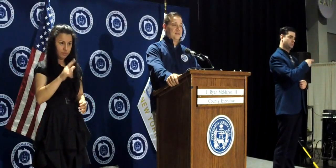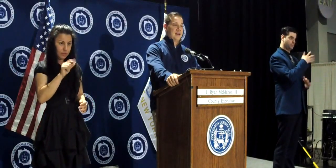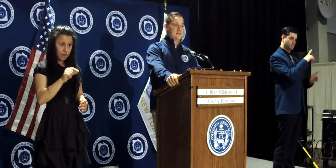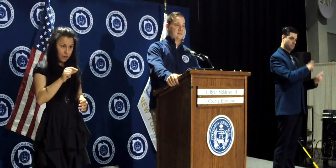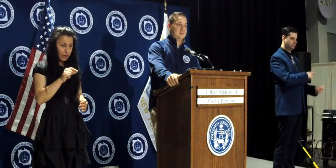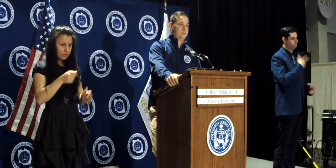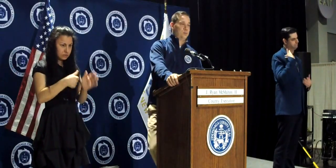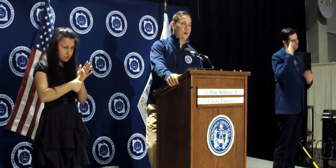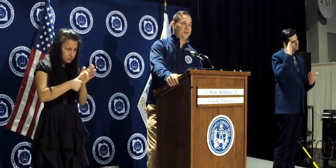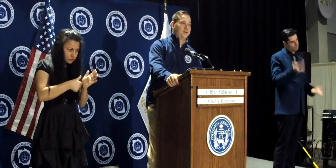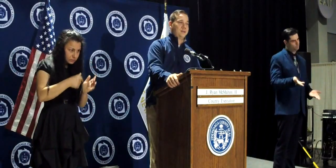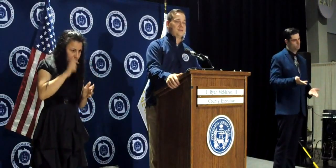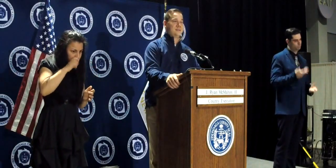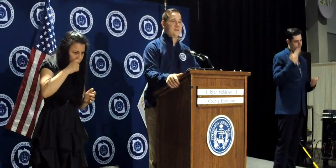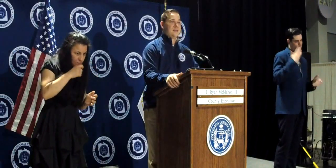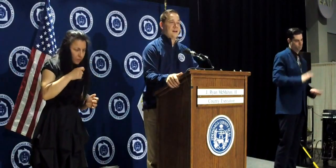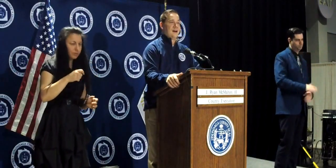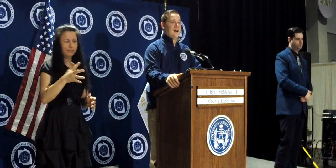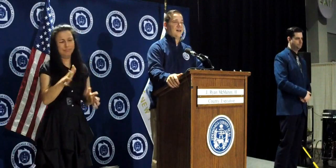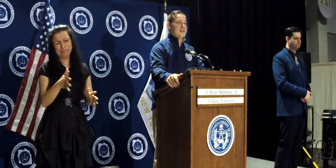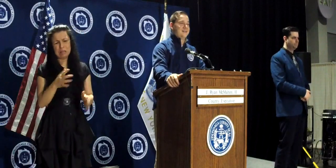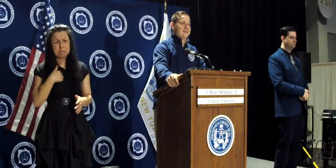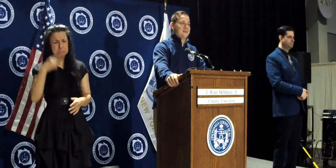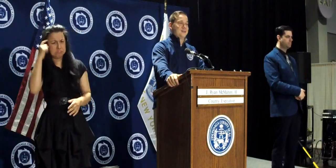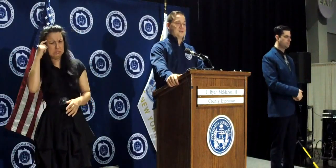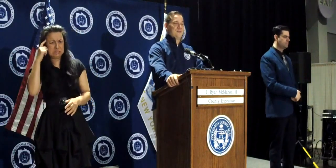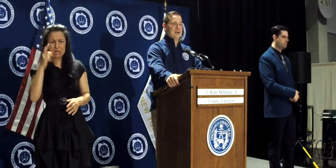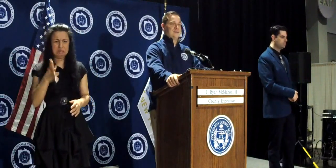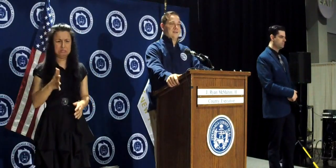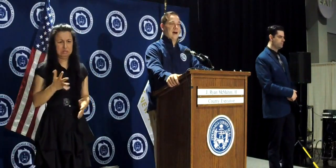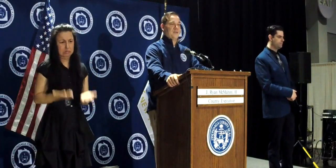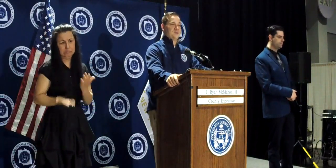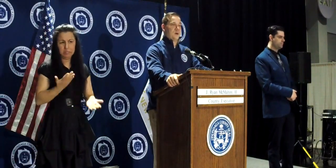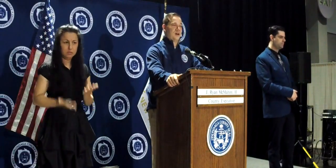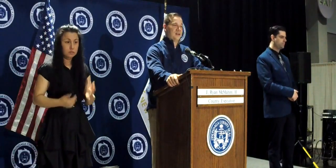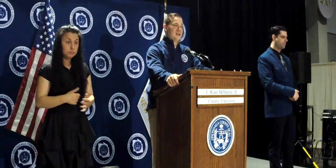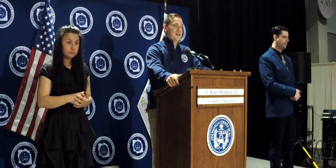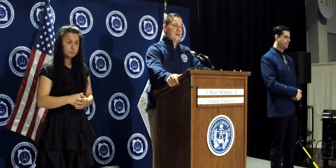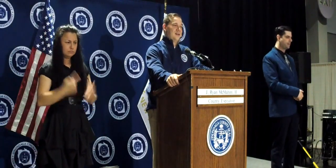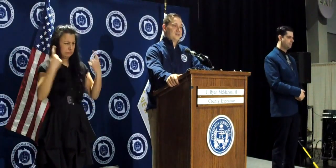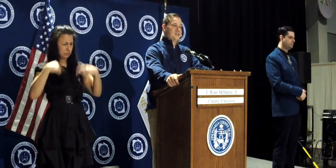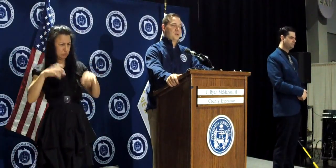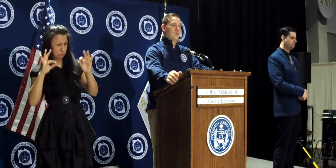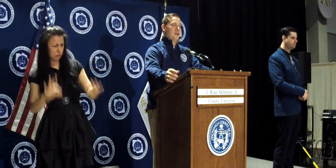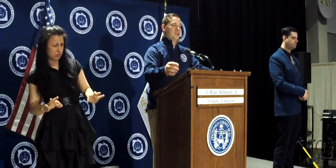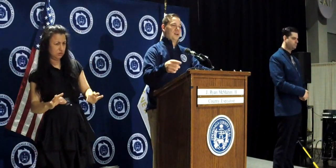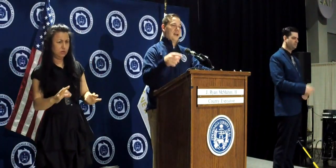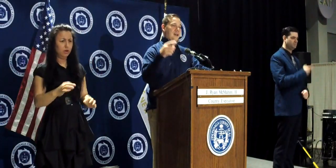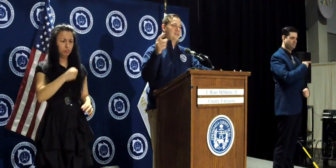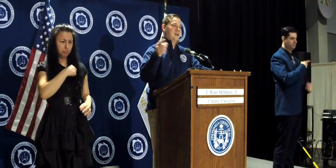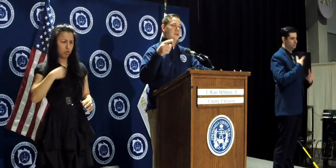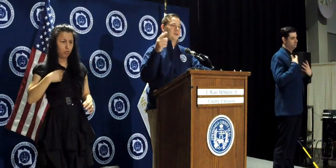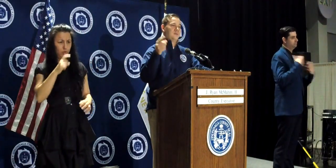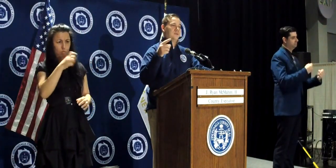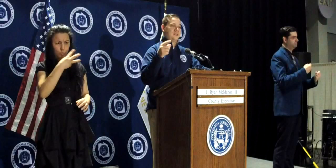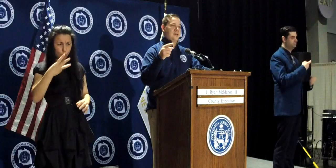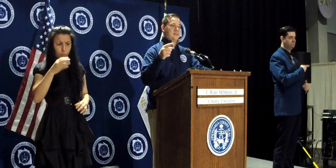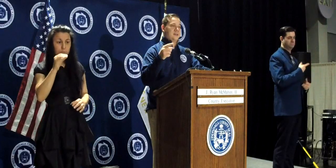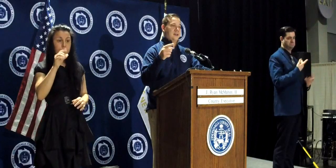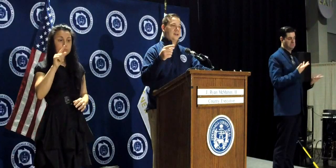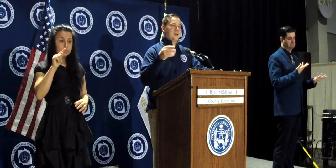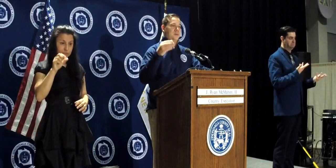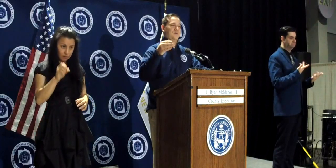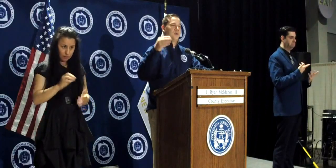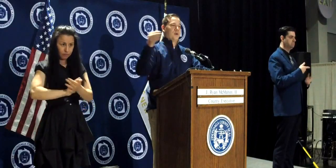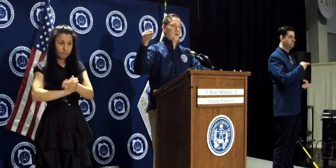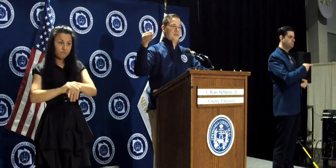for the last month at least, and she's in excellent health as well. She's been washing her hands 150 times a